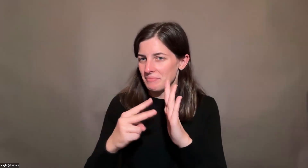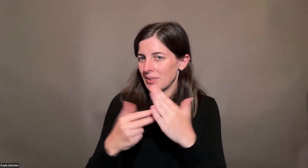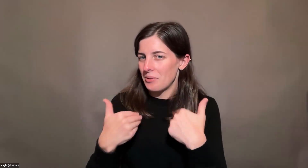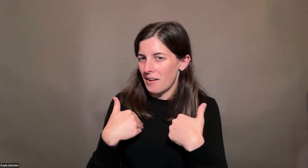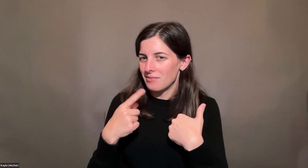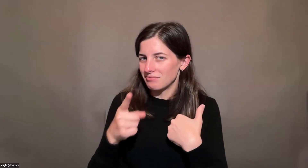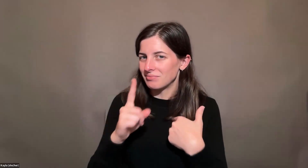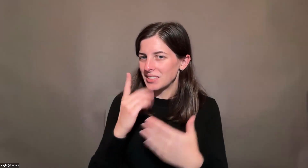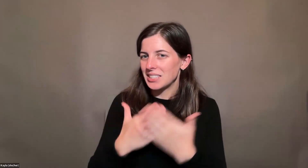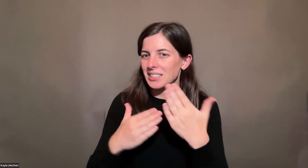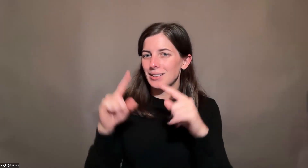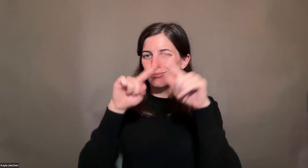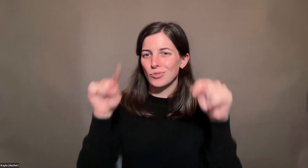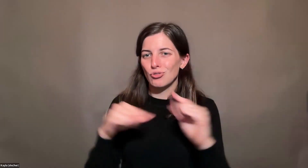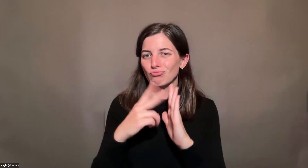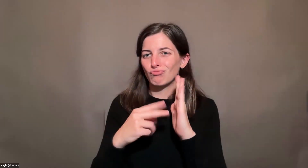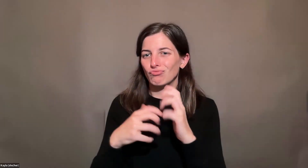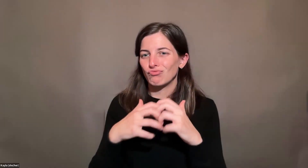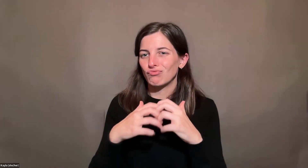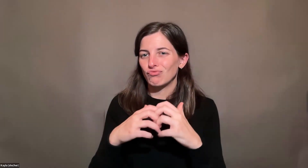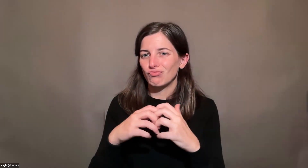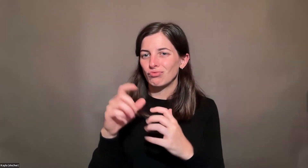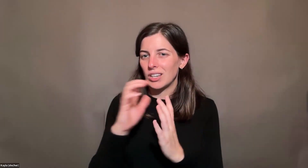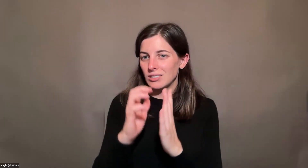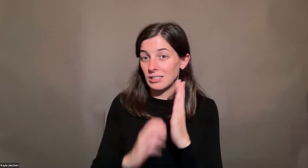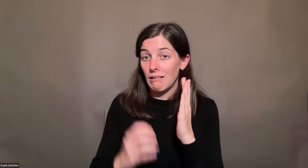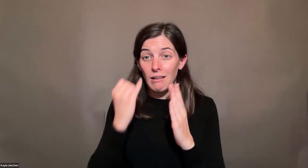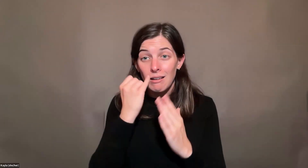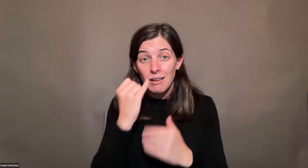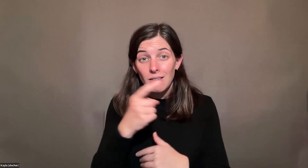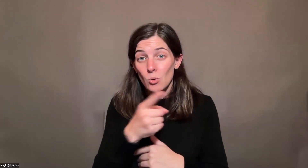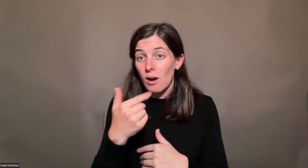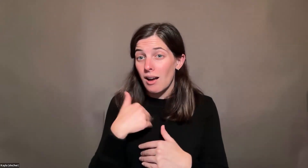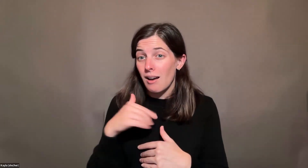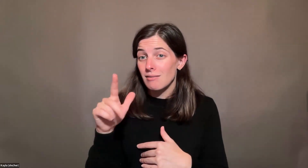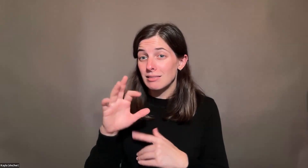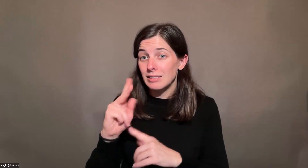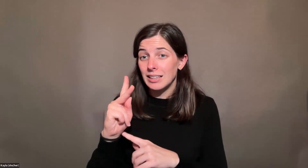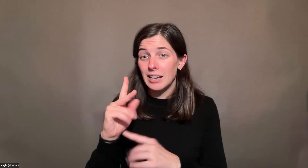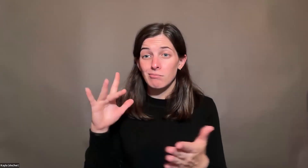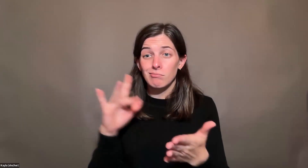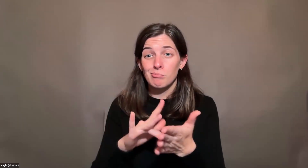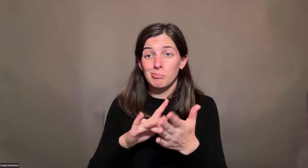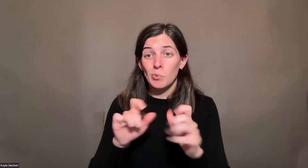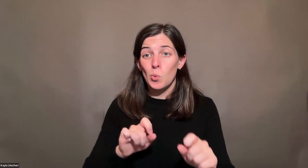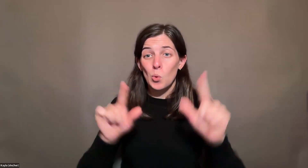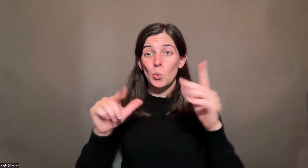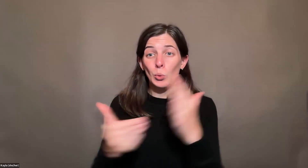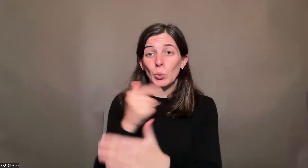reader text. And if you are having any link that is open in a new tab, then you should add a area label like opens